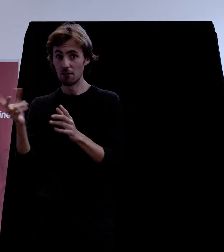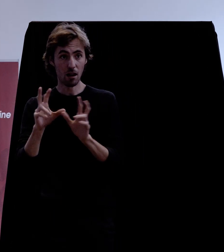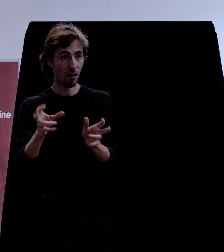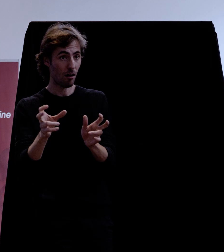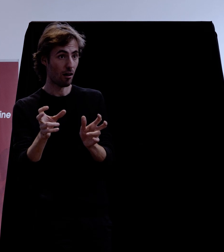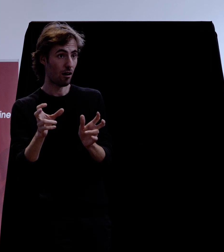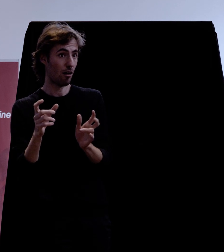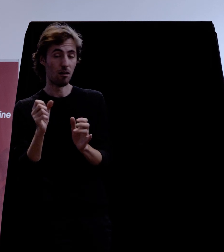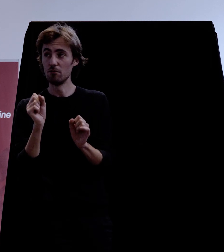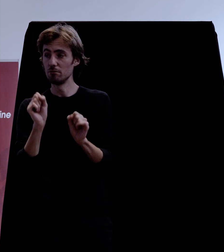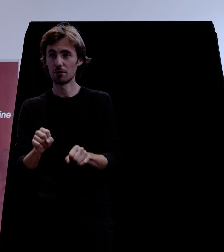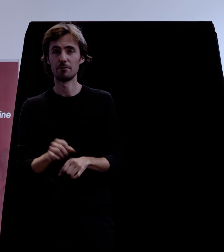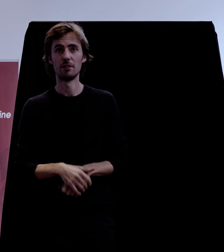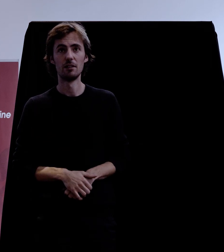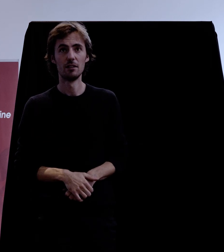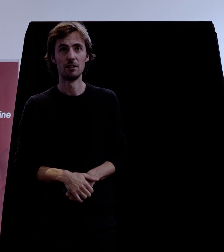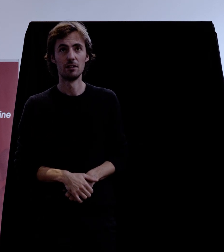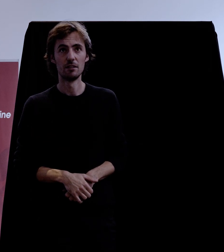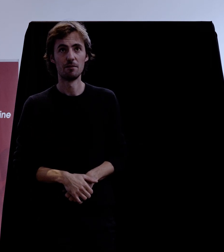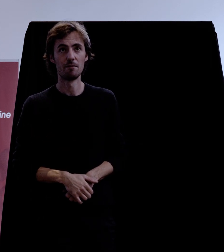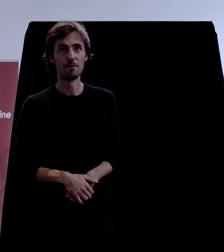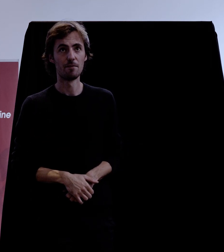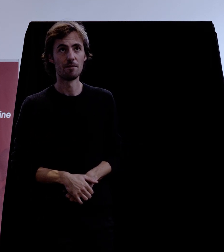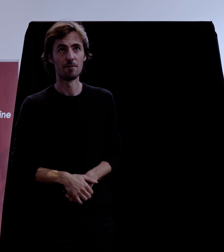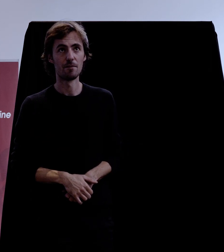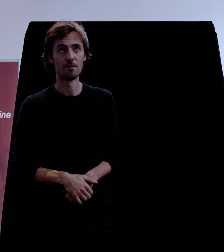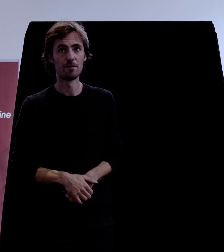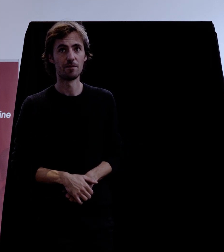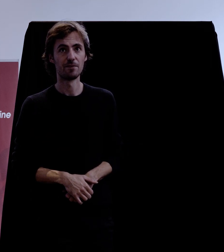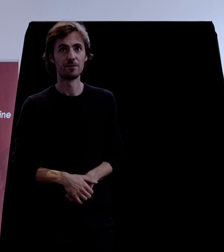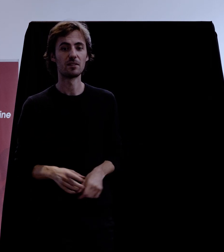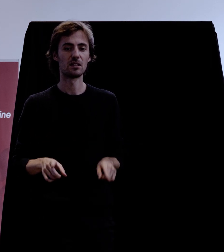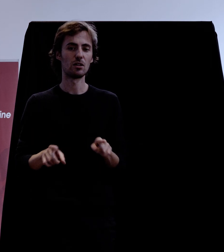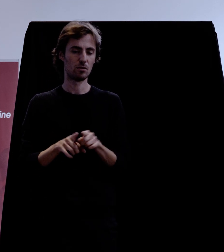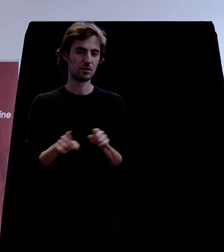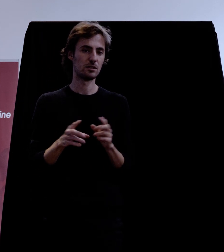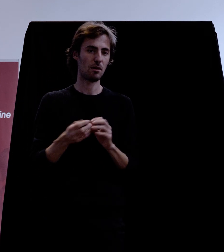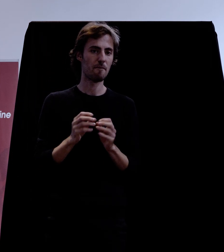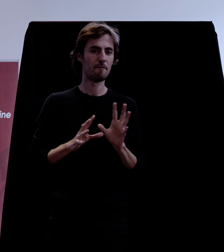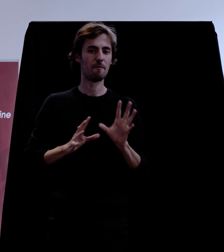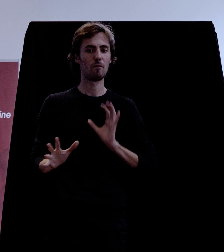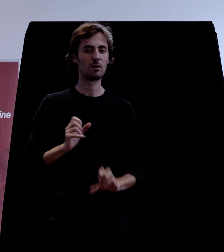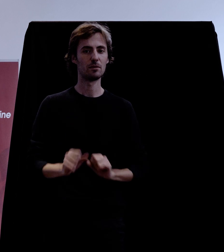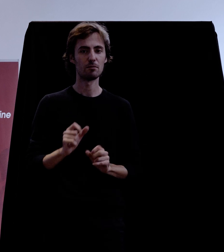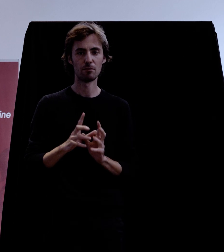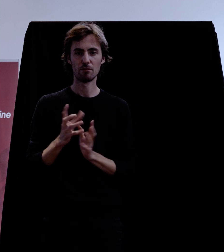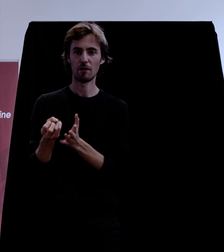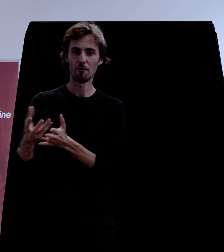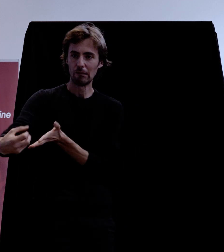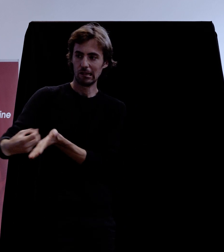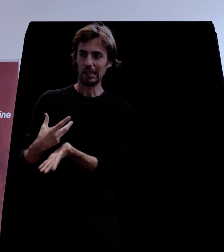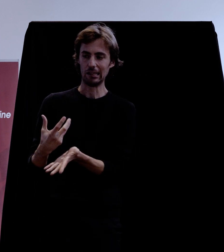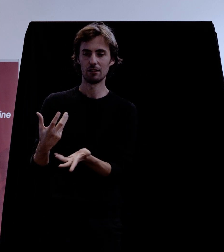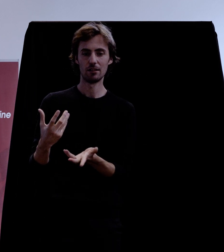proprioceptive feedback through his body, so he knows where his body is in space. It's brilliant. Our kids have figured this